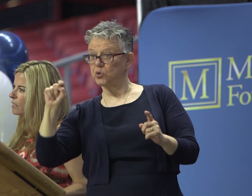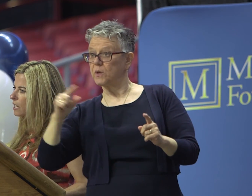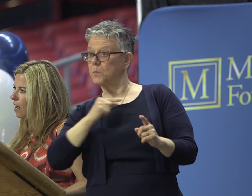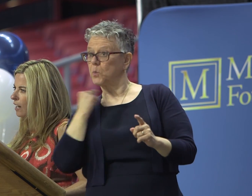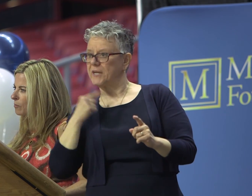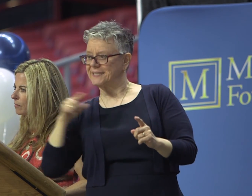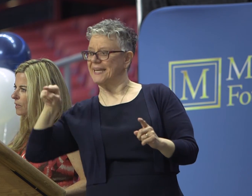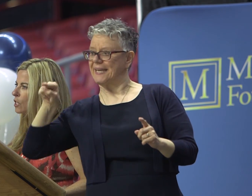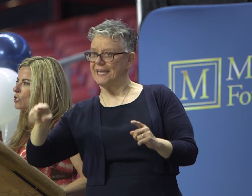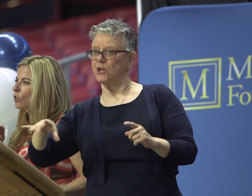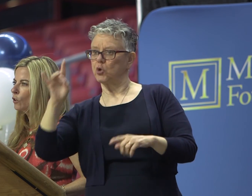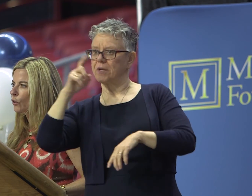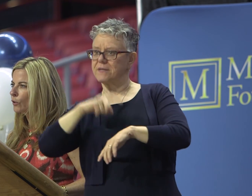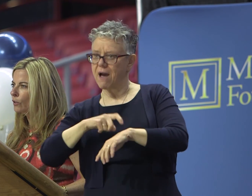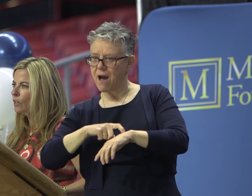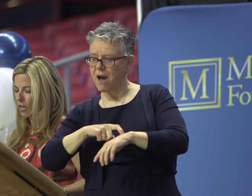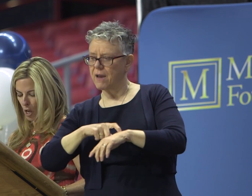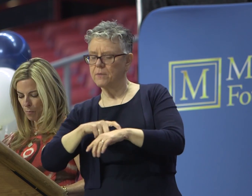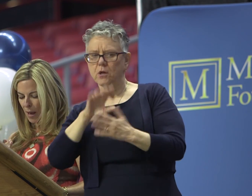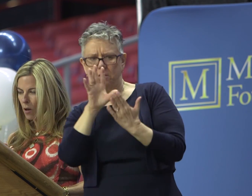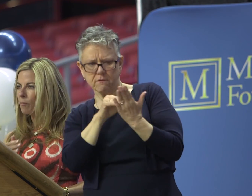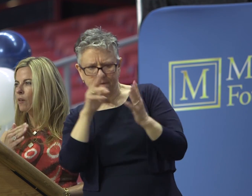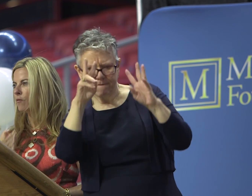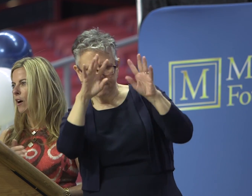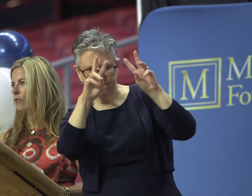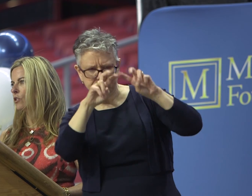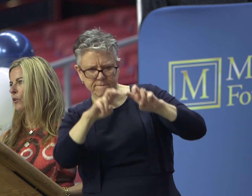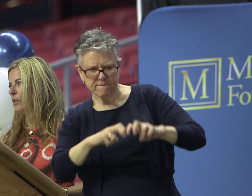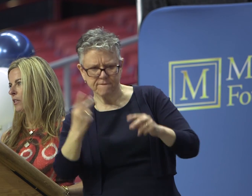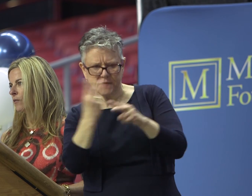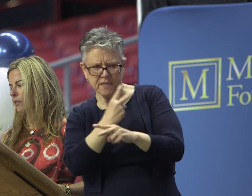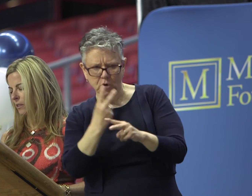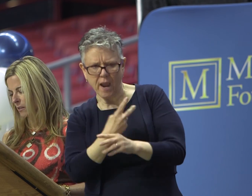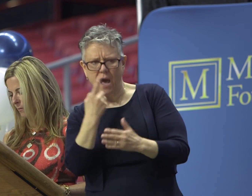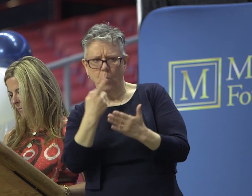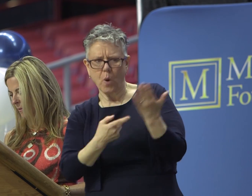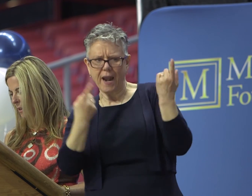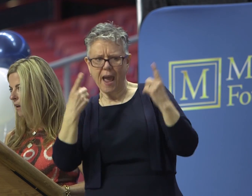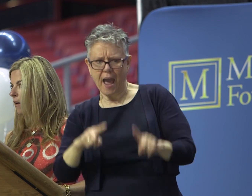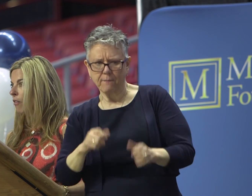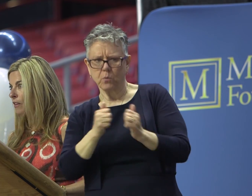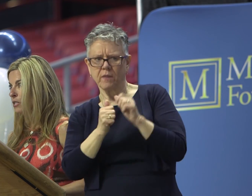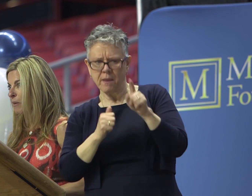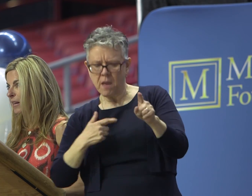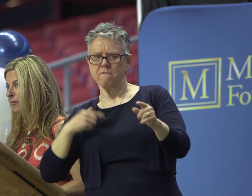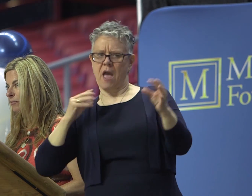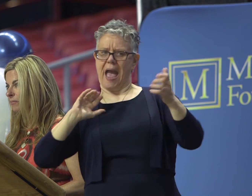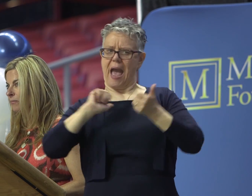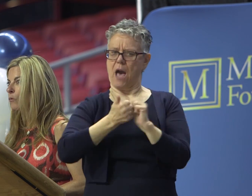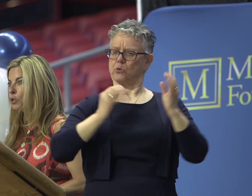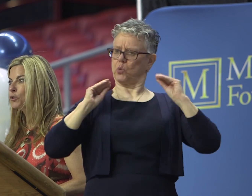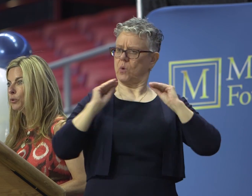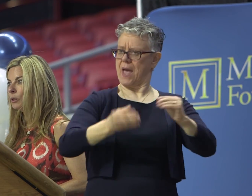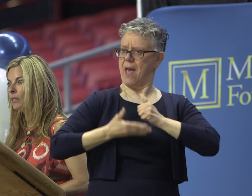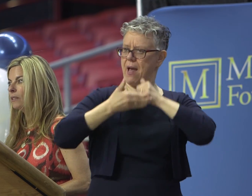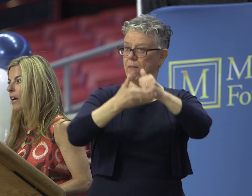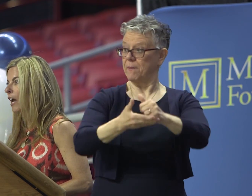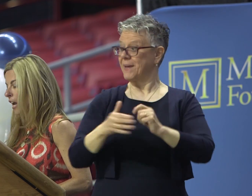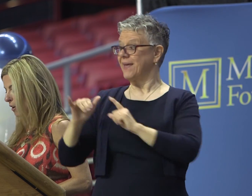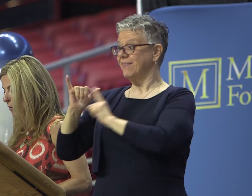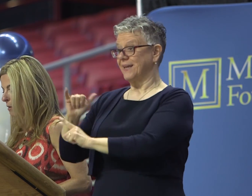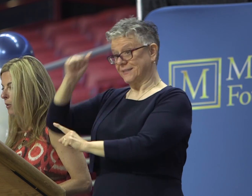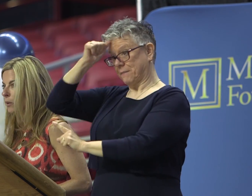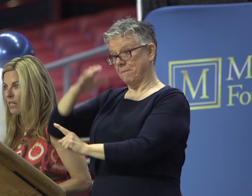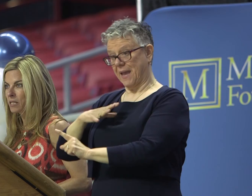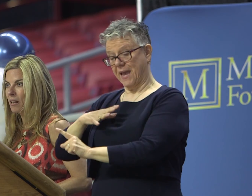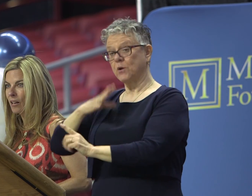took the time to learn about my father's learning difference. This man was truly